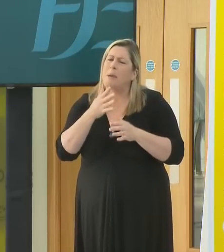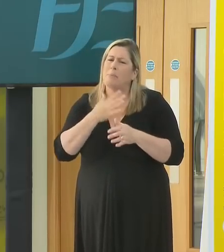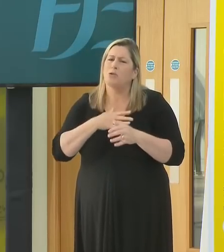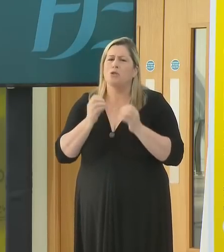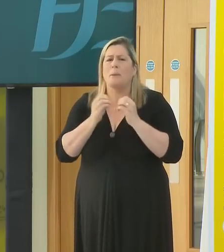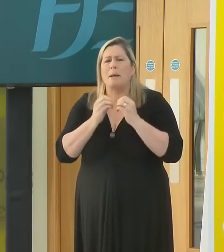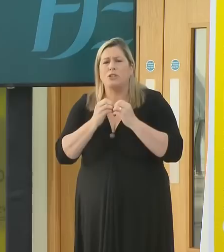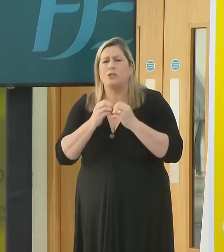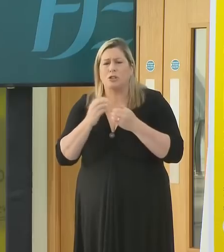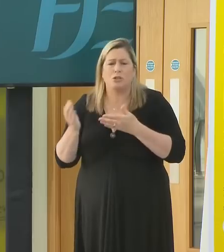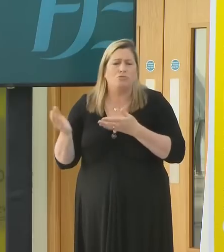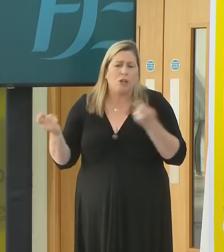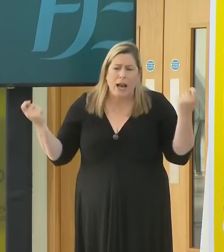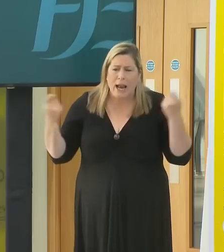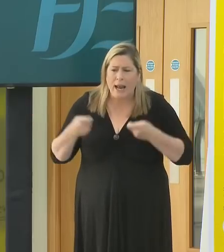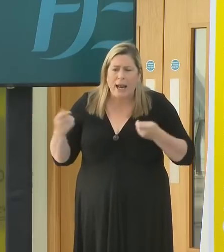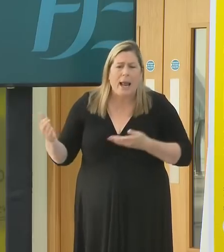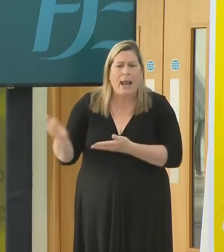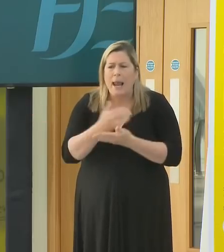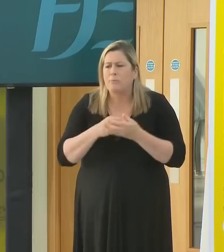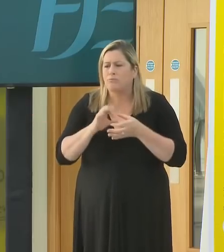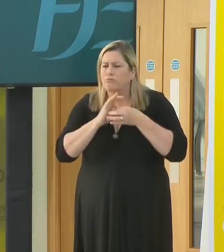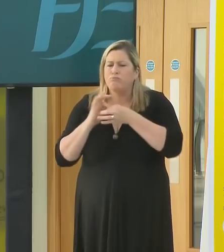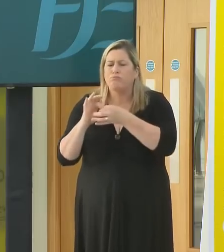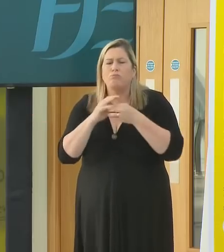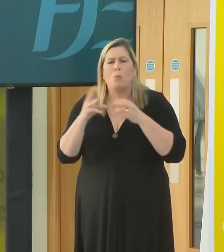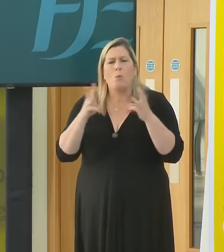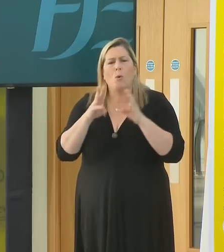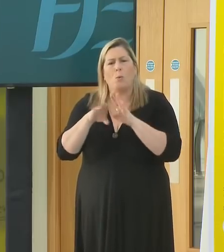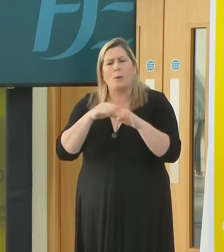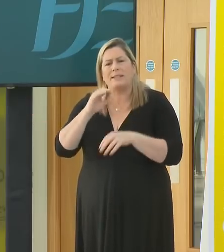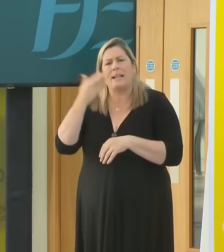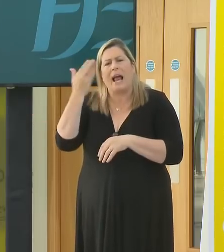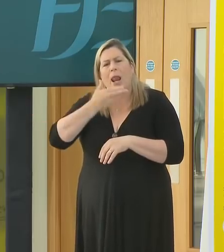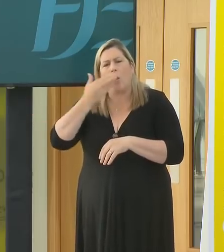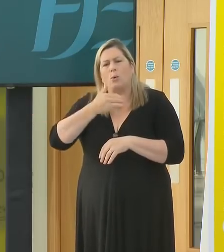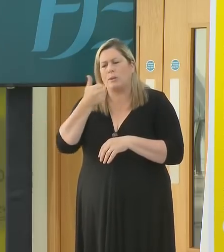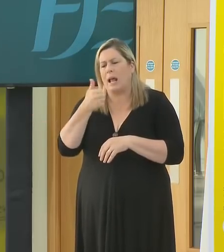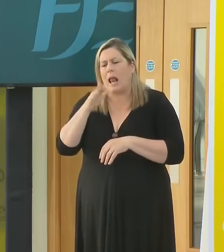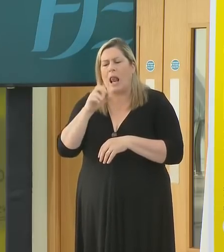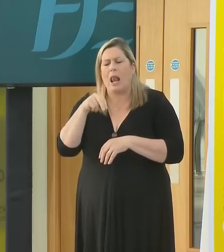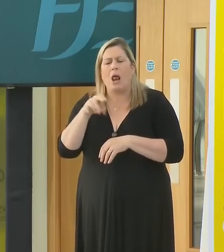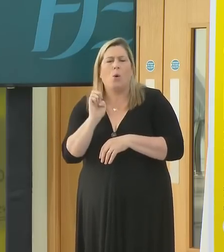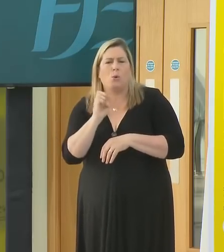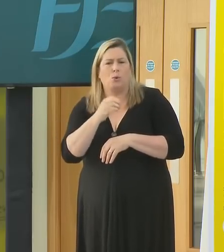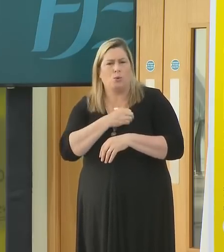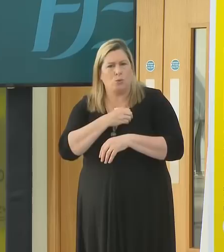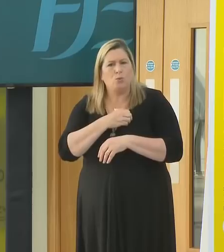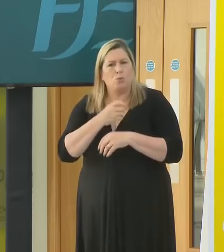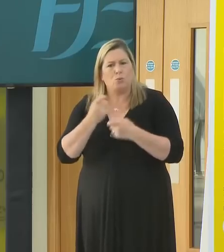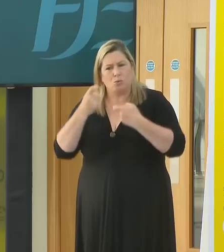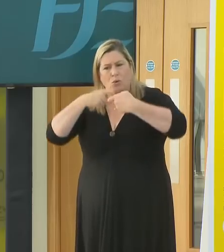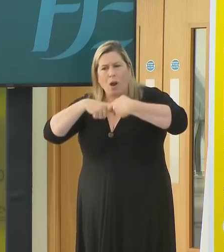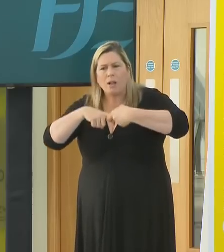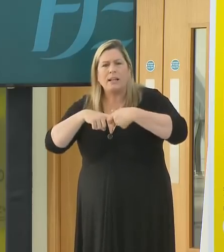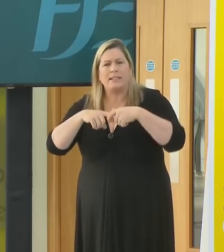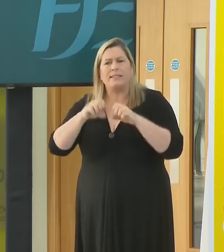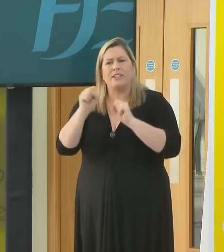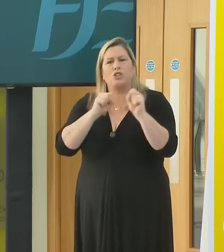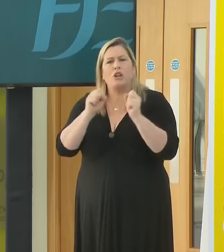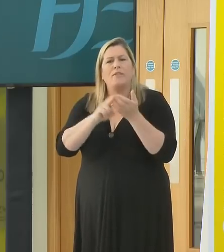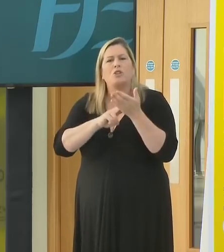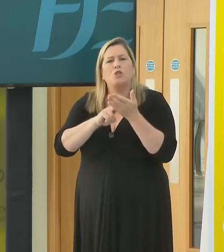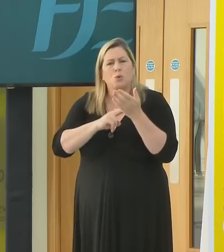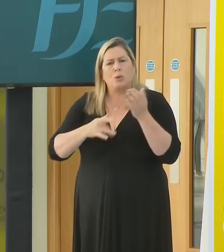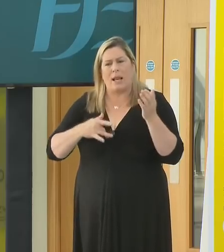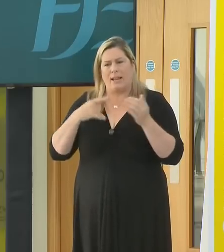of the collaborative working that has been going on with Alone in respect of reaching out to service users to support them in their own homes. We've